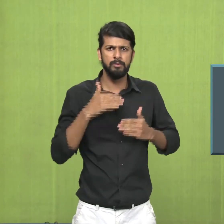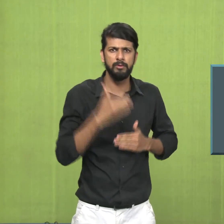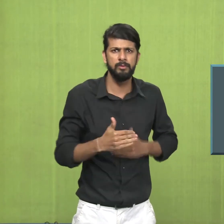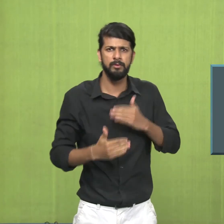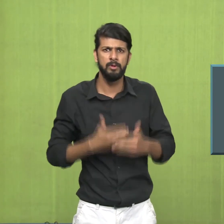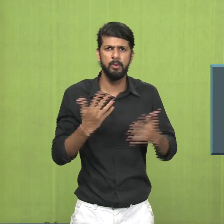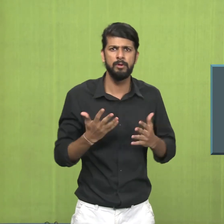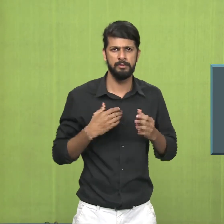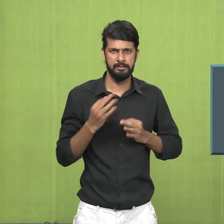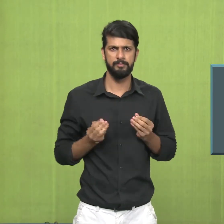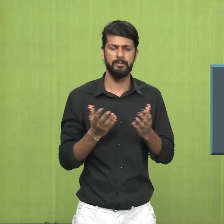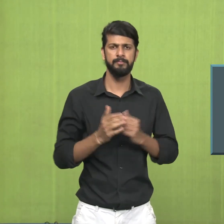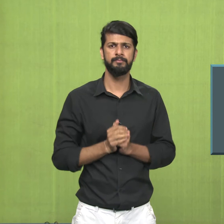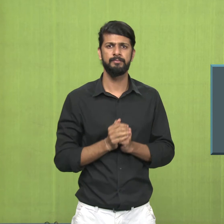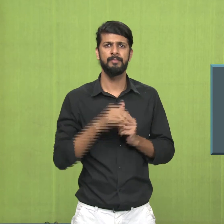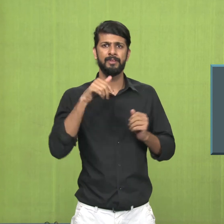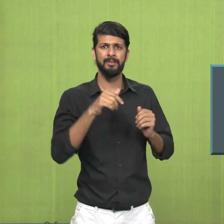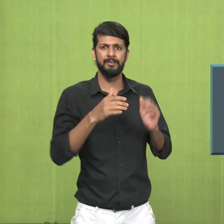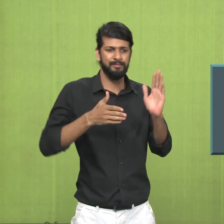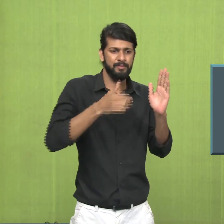The process of the lesson will be as such.